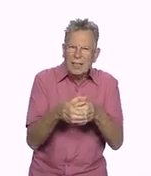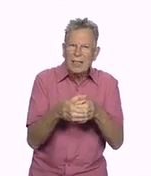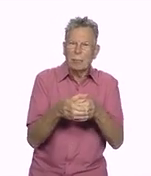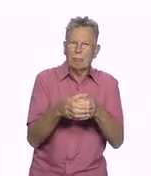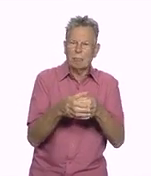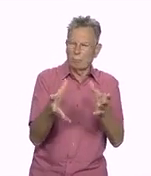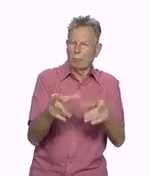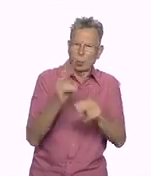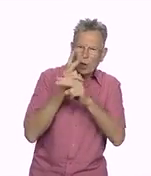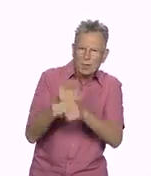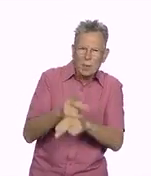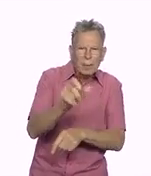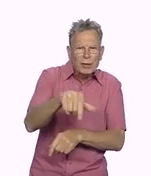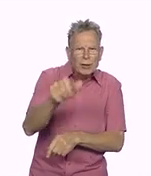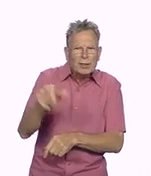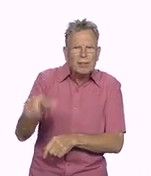looking after patients.